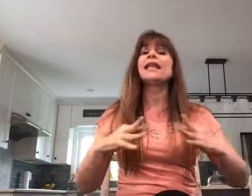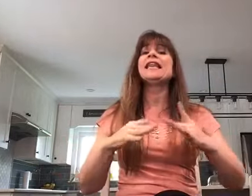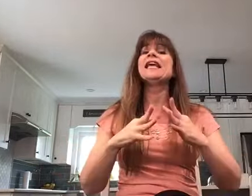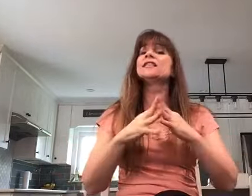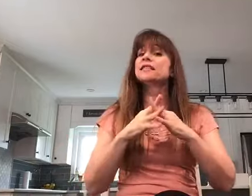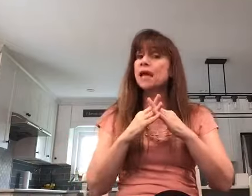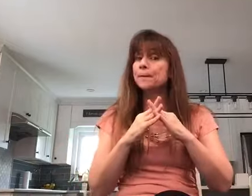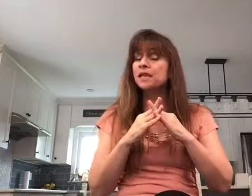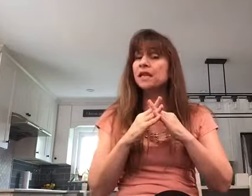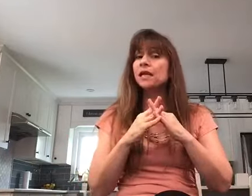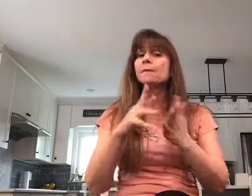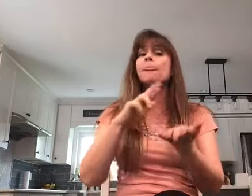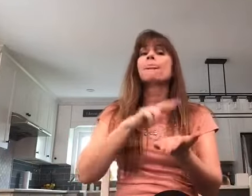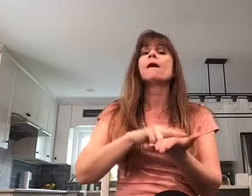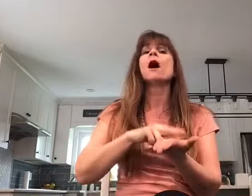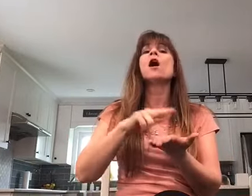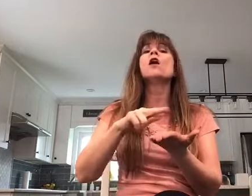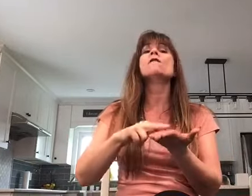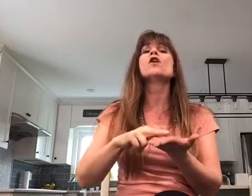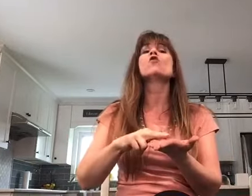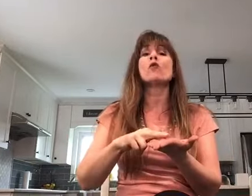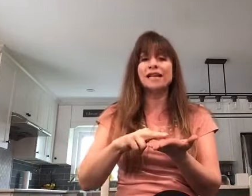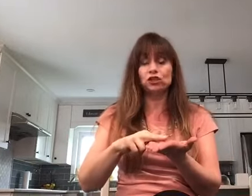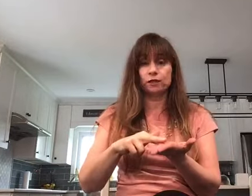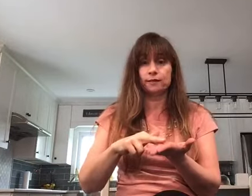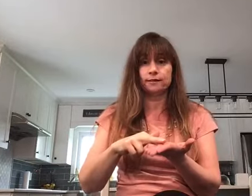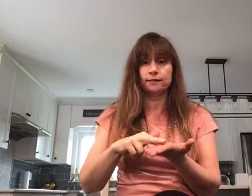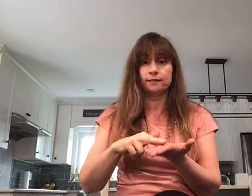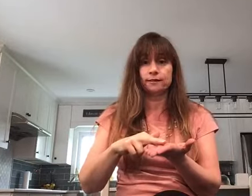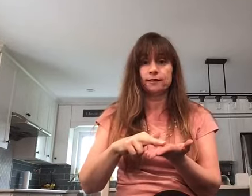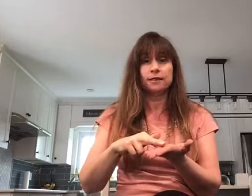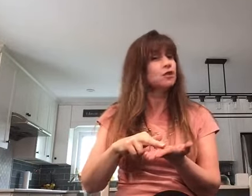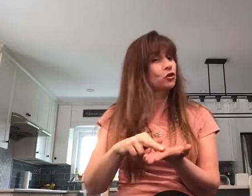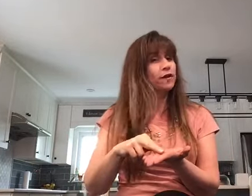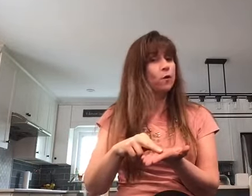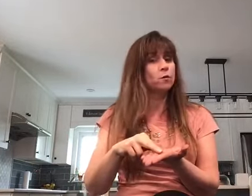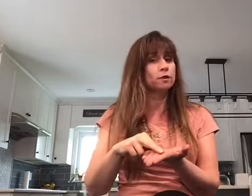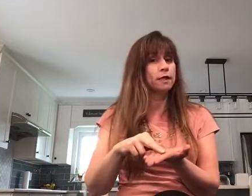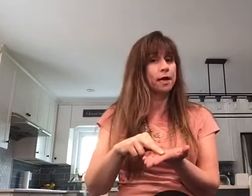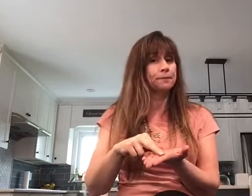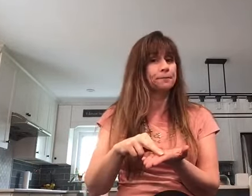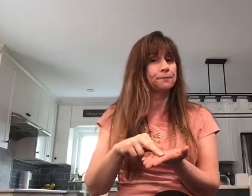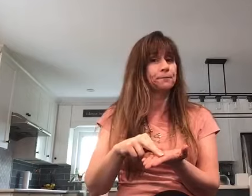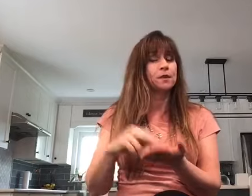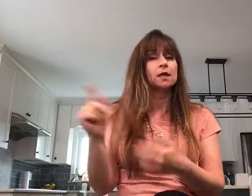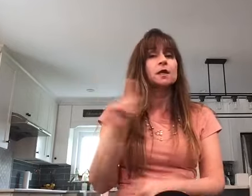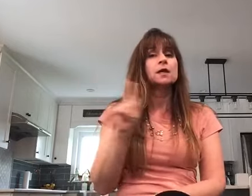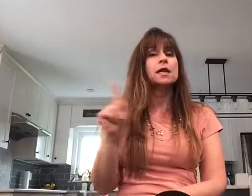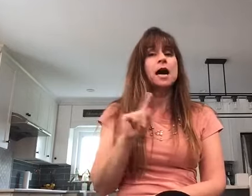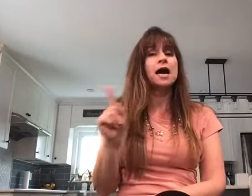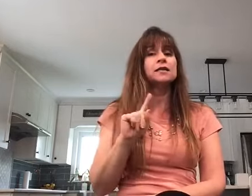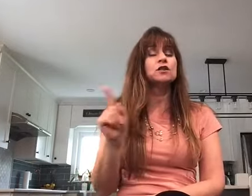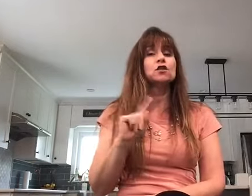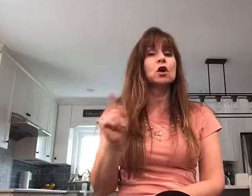the assembly of the righteous. Let's try that one more time. Not so